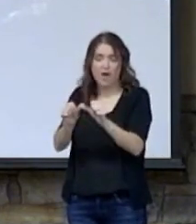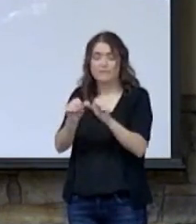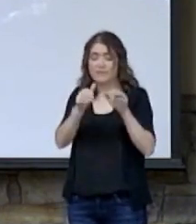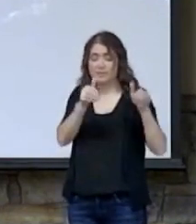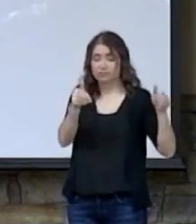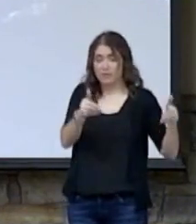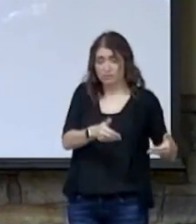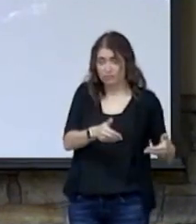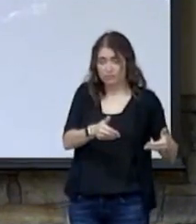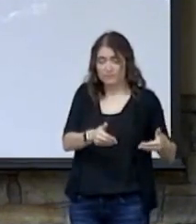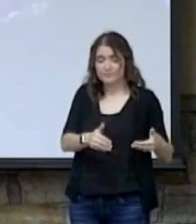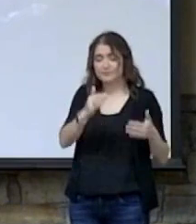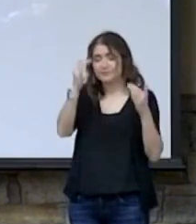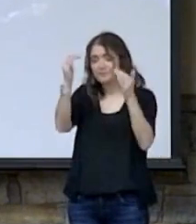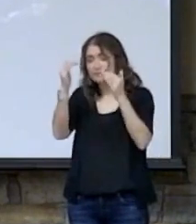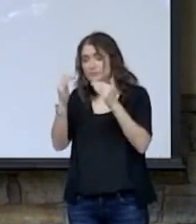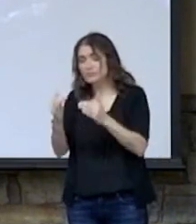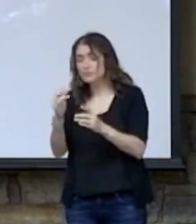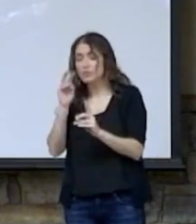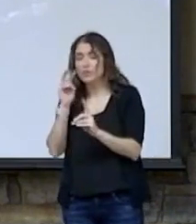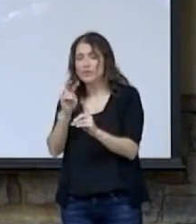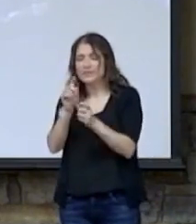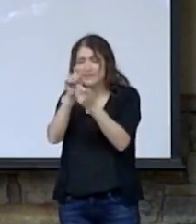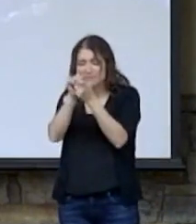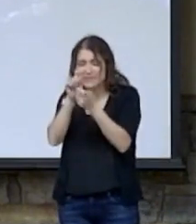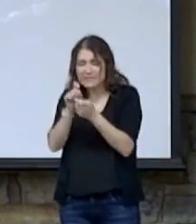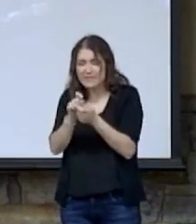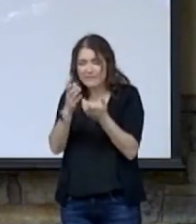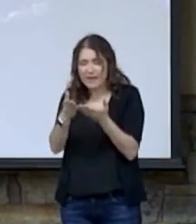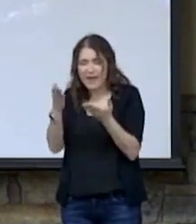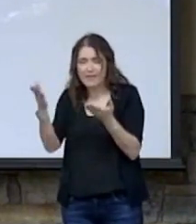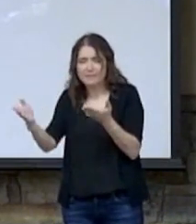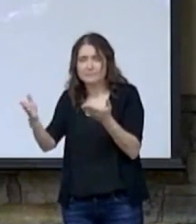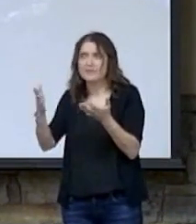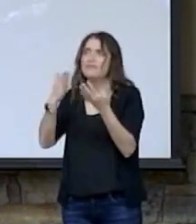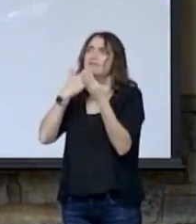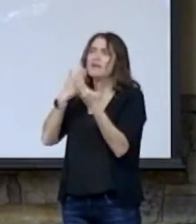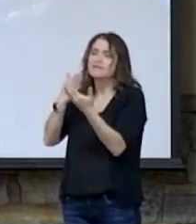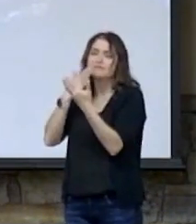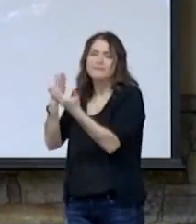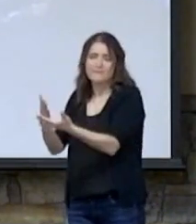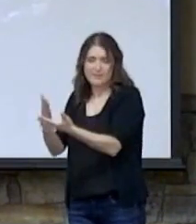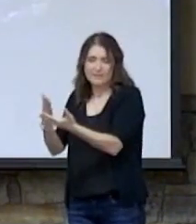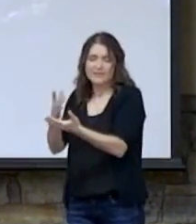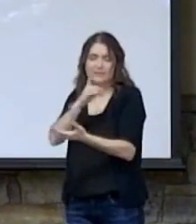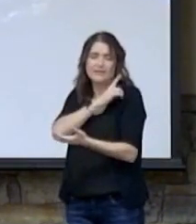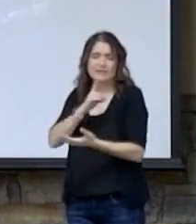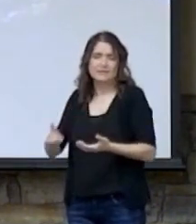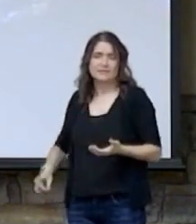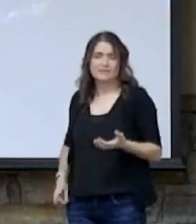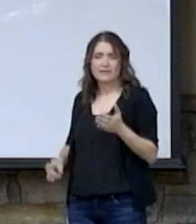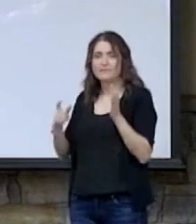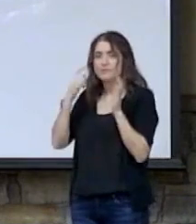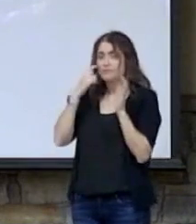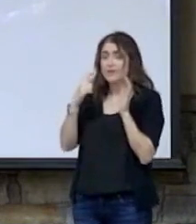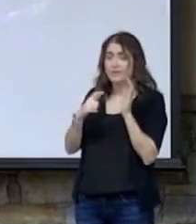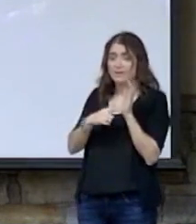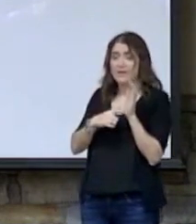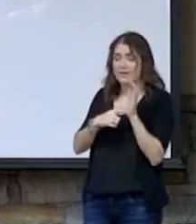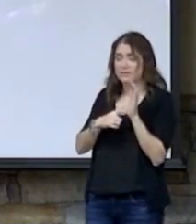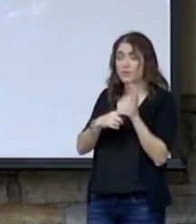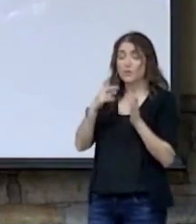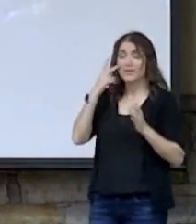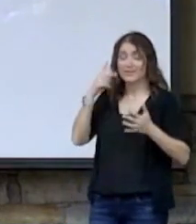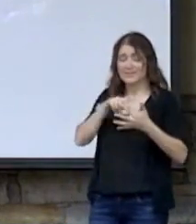introduction, we look at the specific items of thanksgiving that David recognized. We're going to see